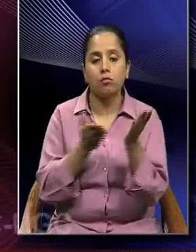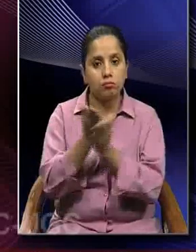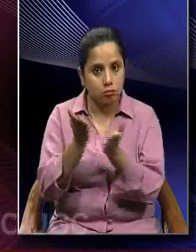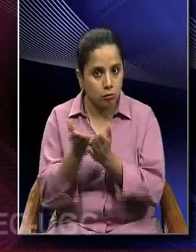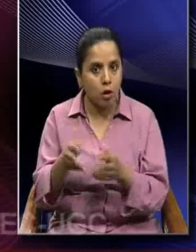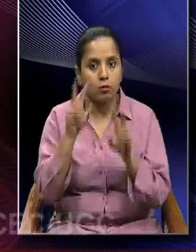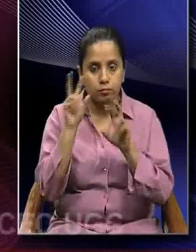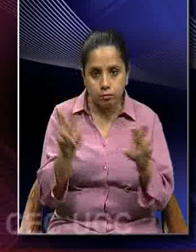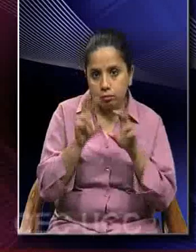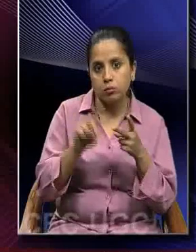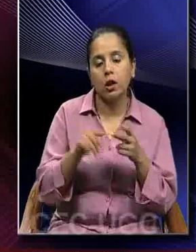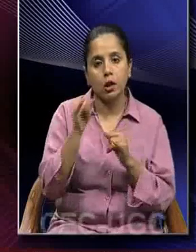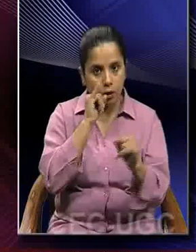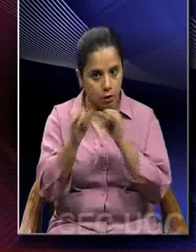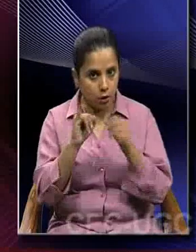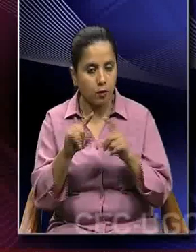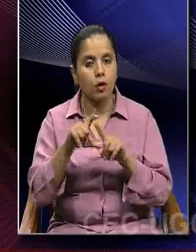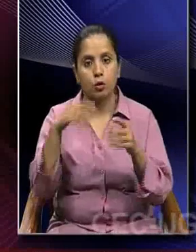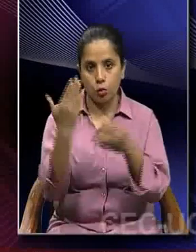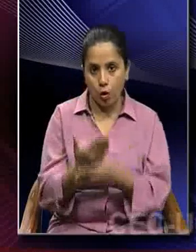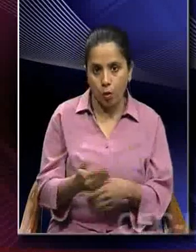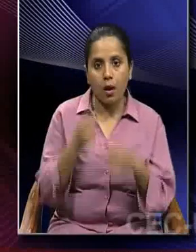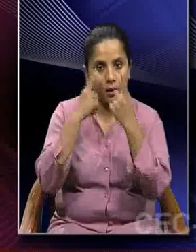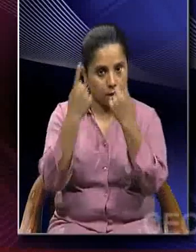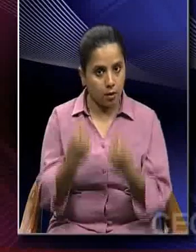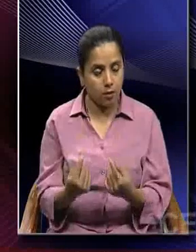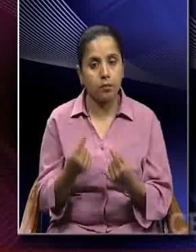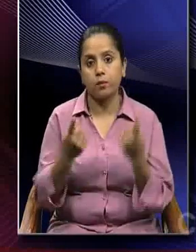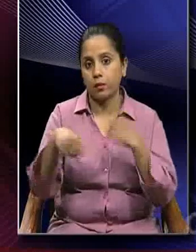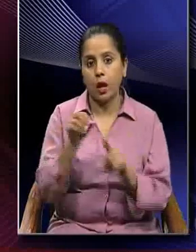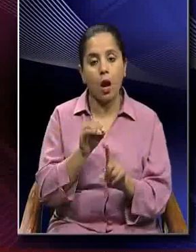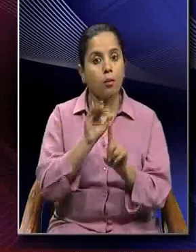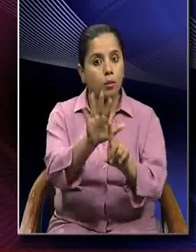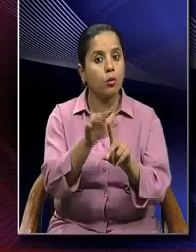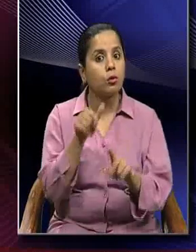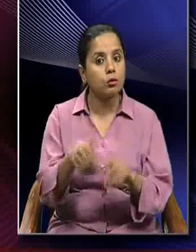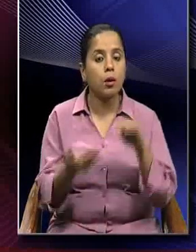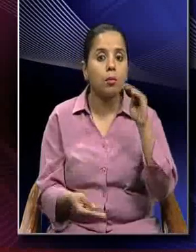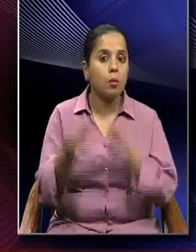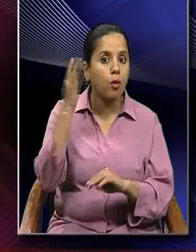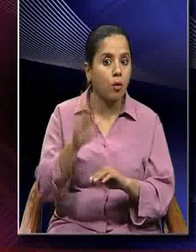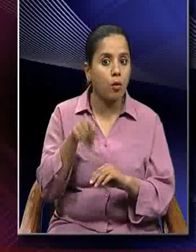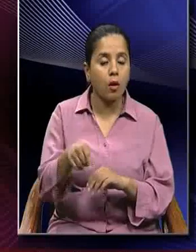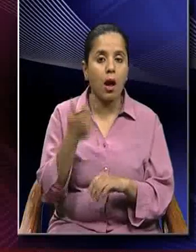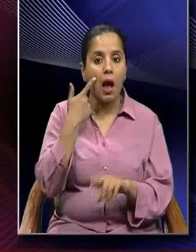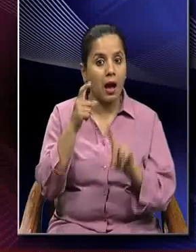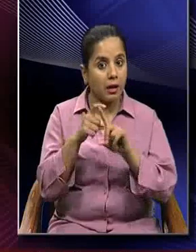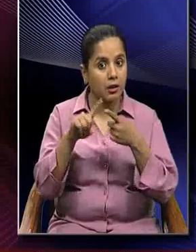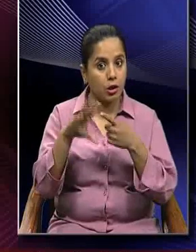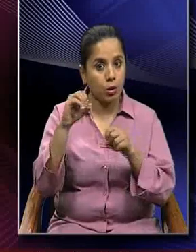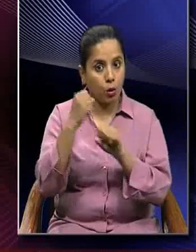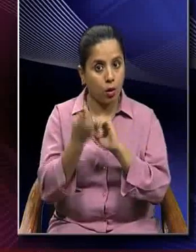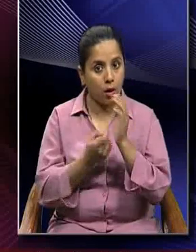observations, interviews, documentary analysis, etc. And their approach is largely ideographic, which means they focus